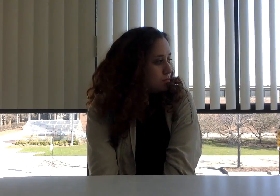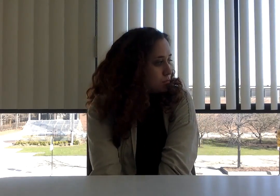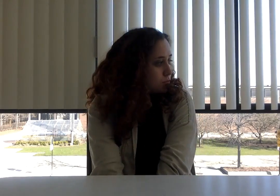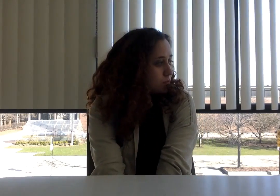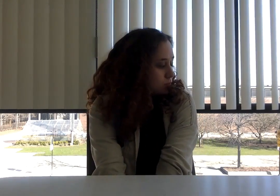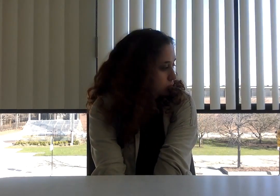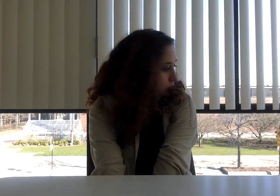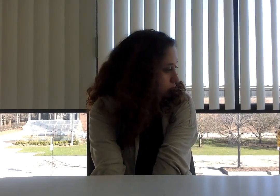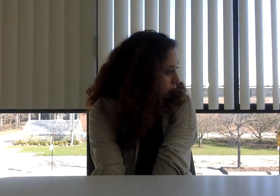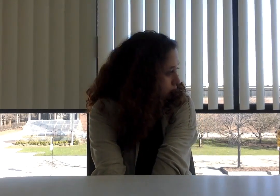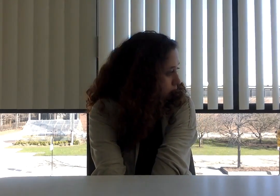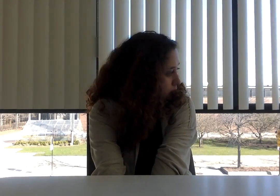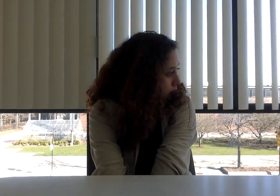Inequality.